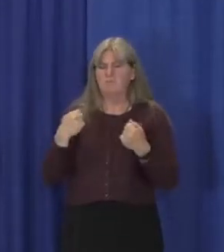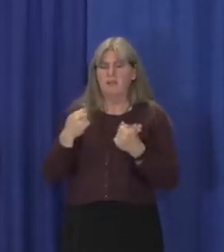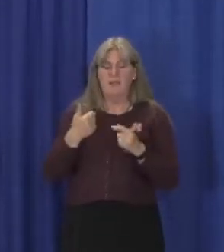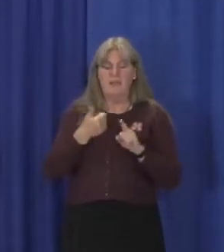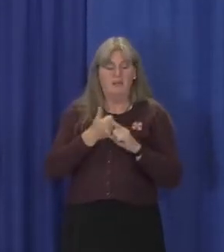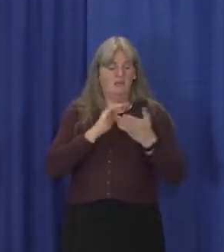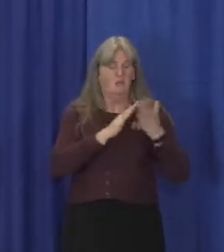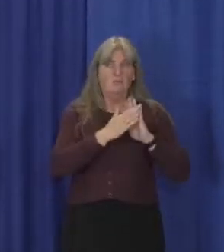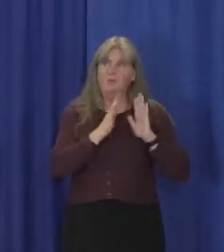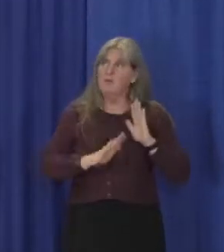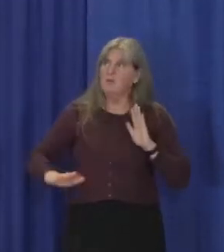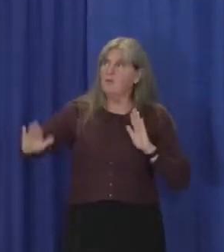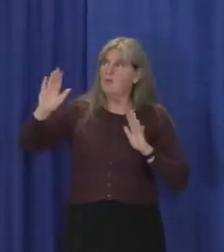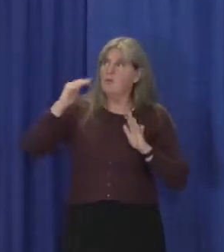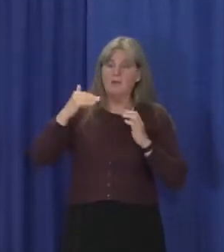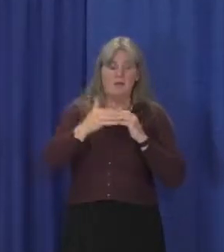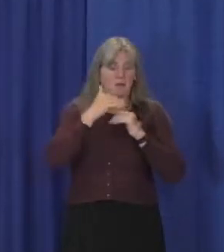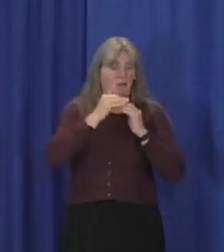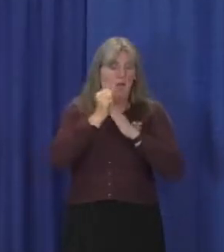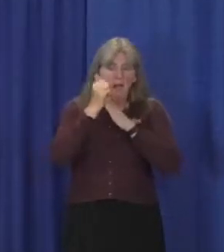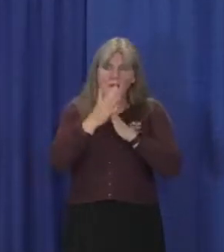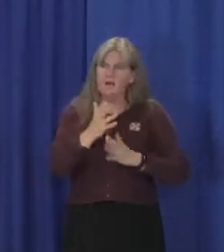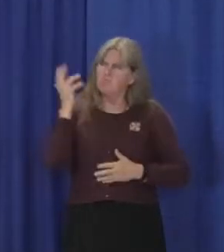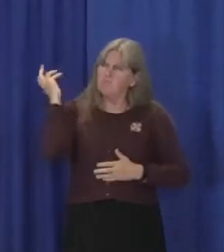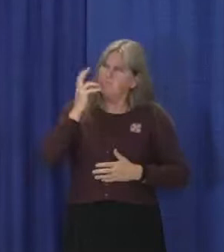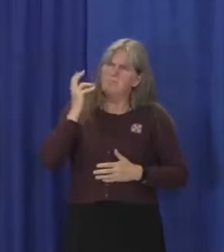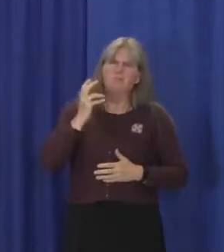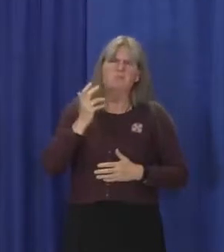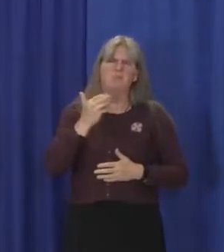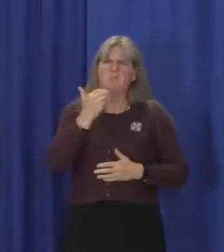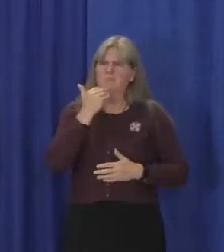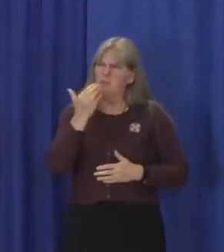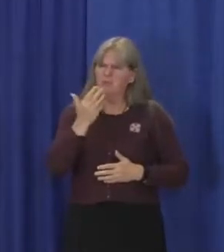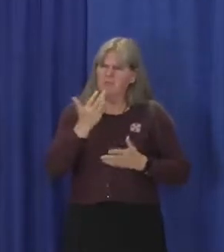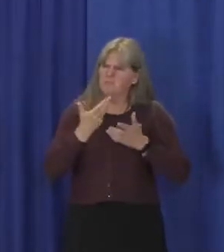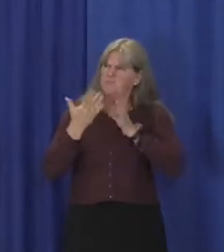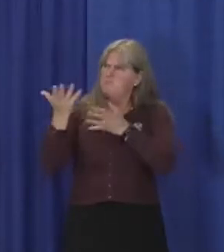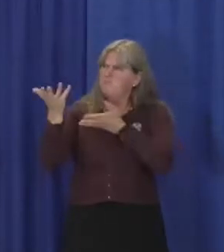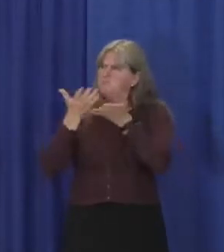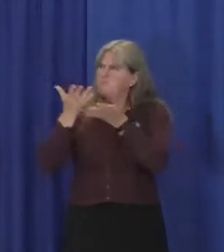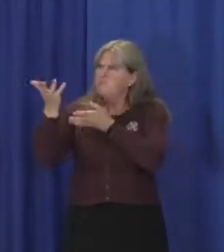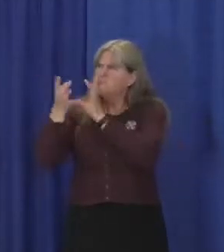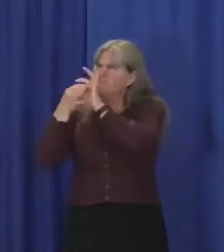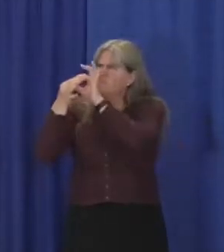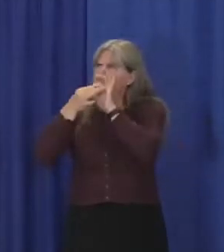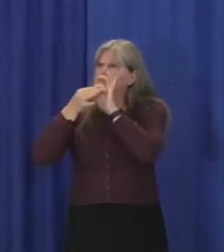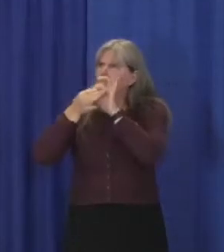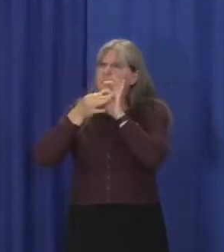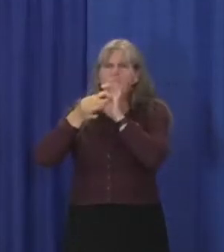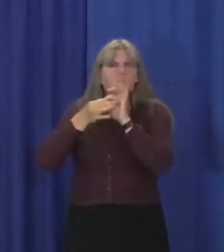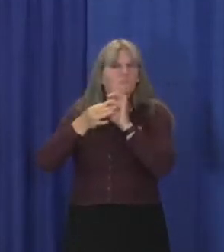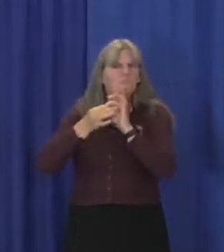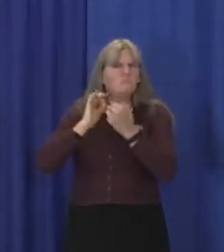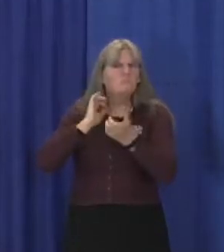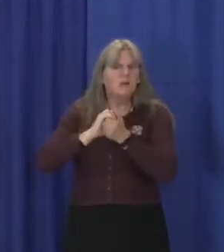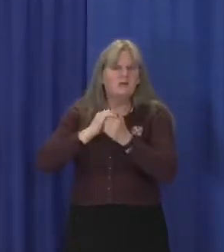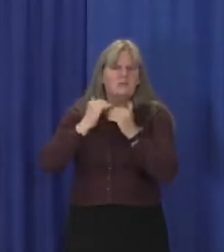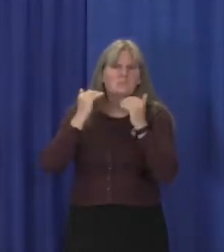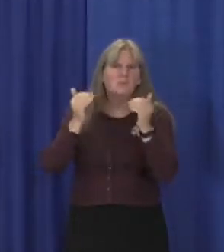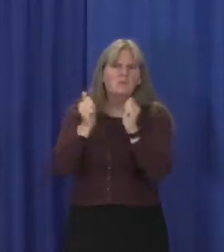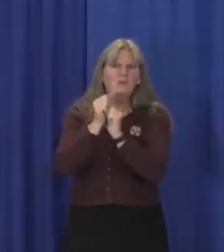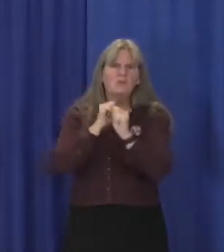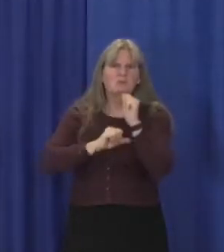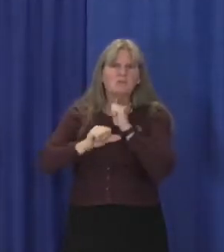communities. But I think that we're very well prepared and knowledgeable about the foreseeable